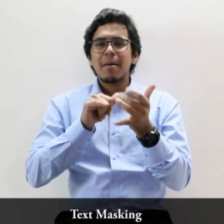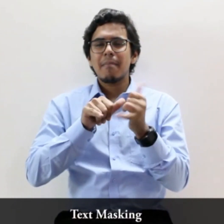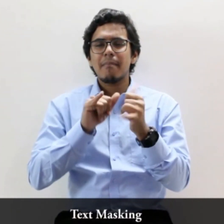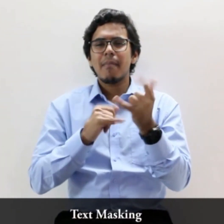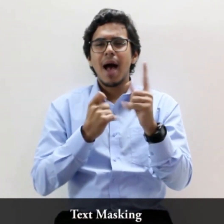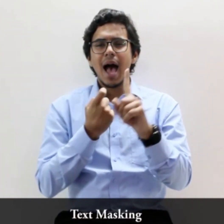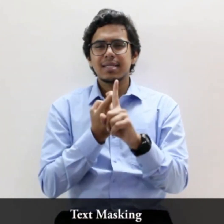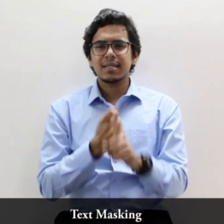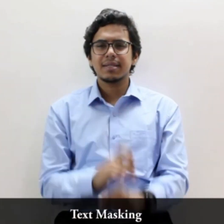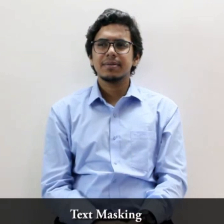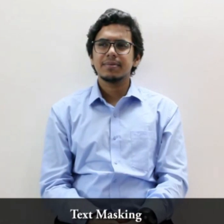masking.